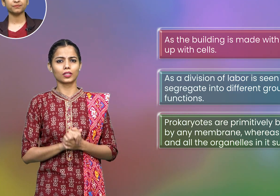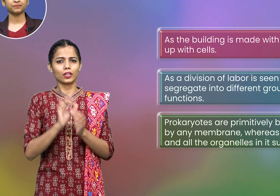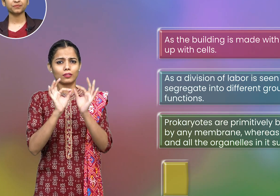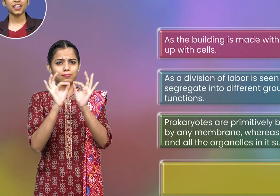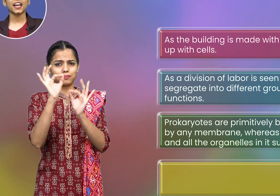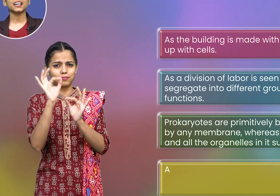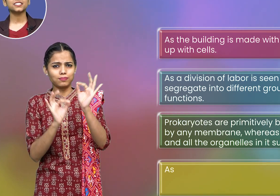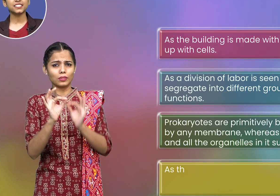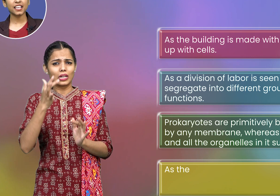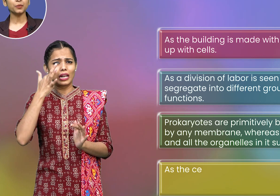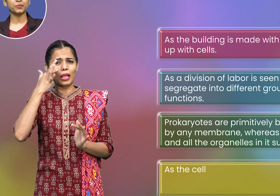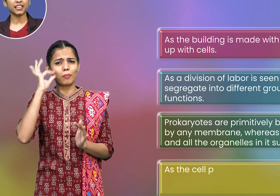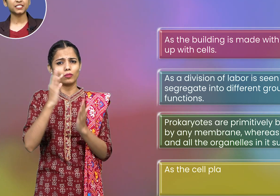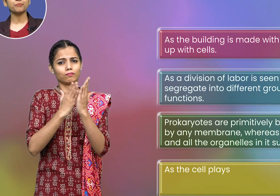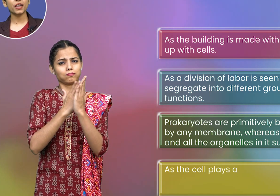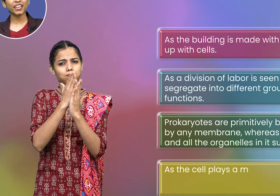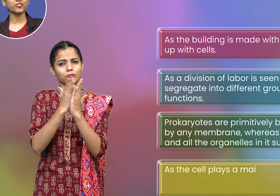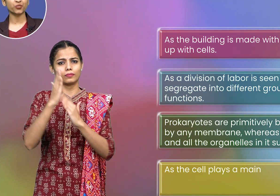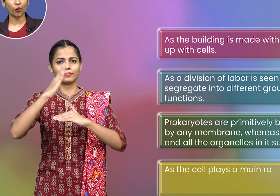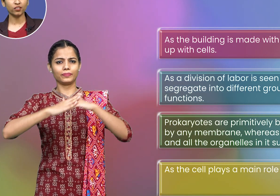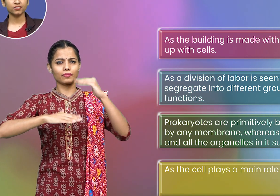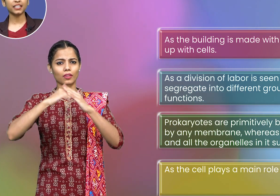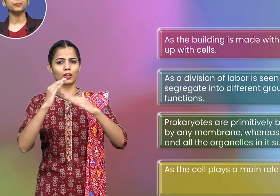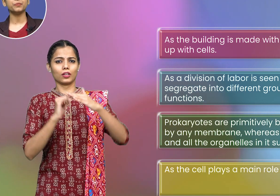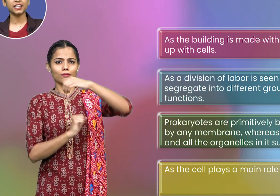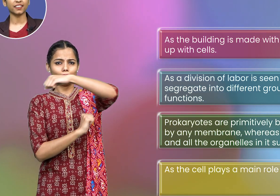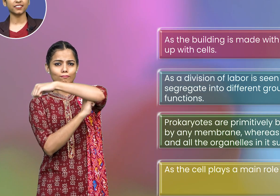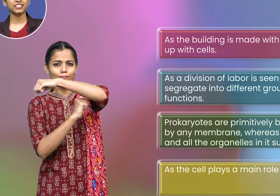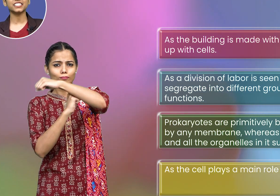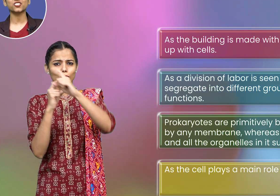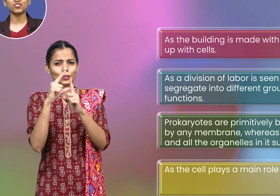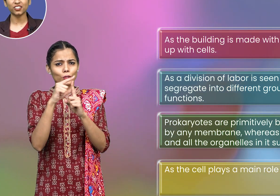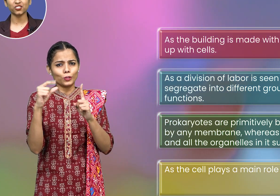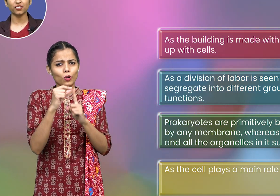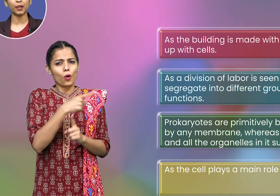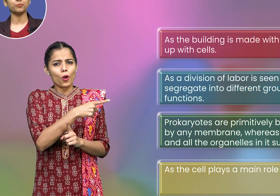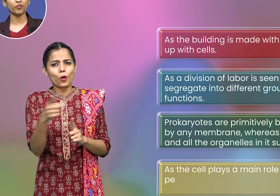membrane. As the cell plays a main role in building